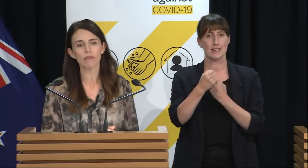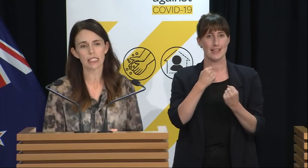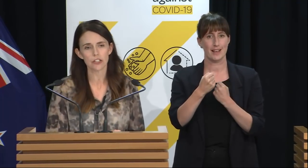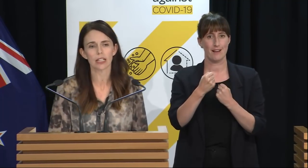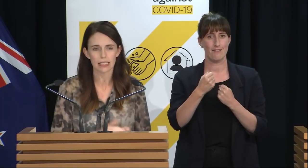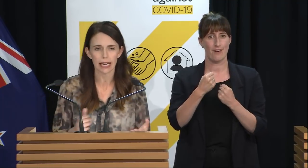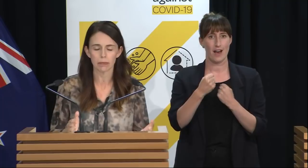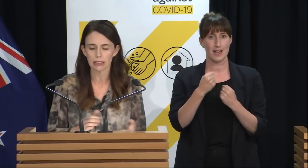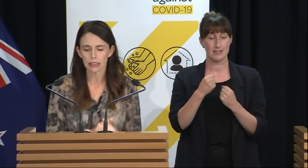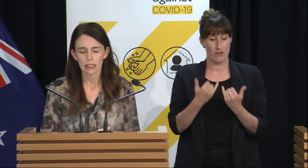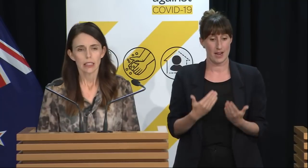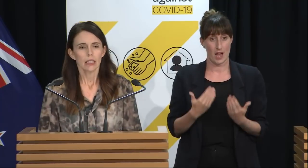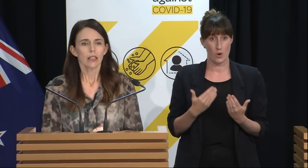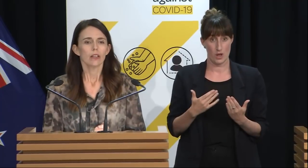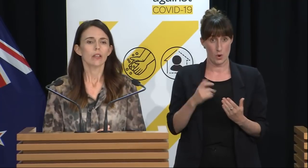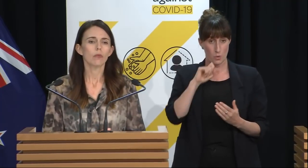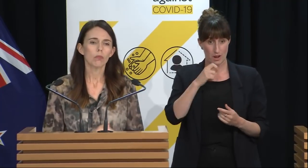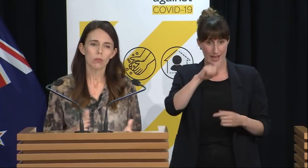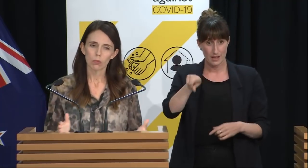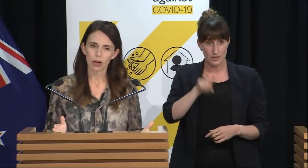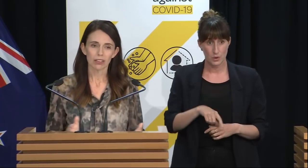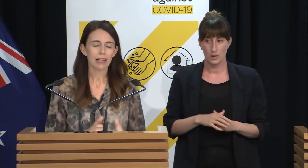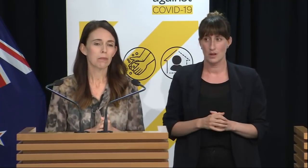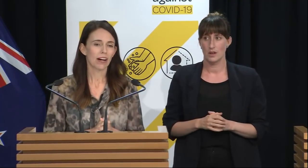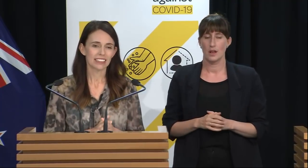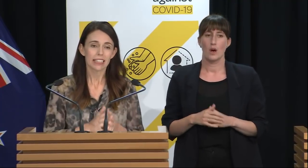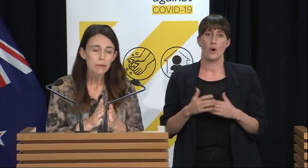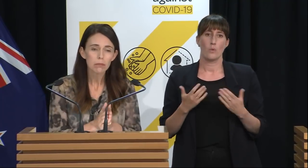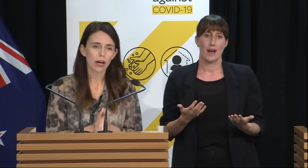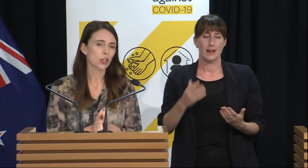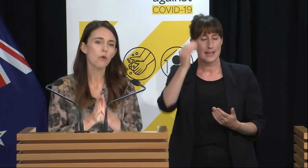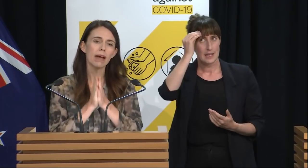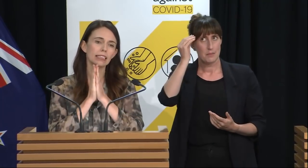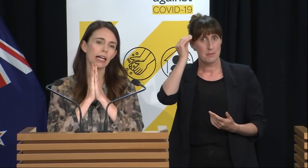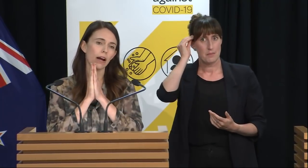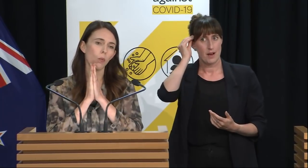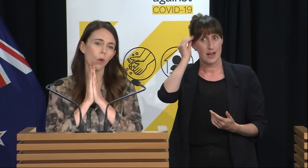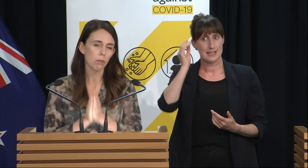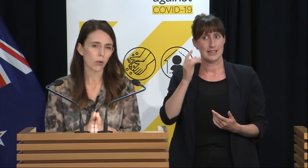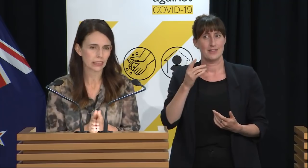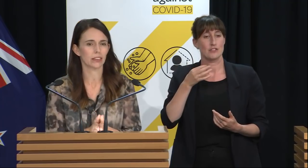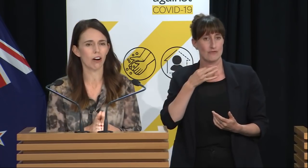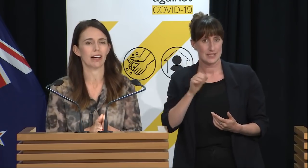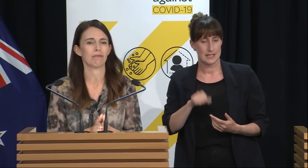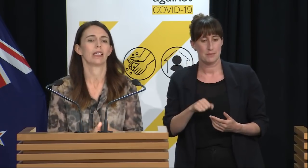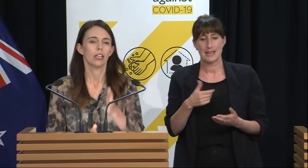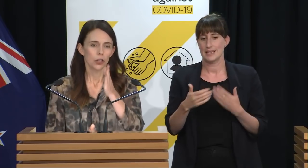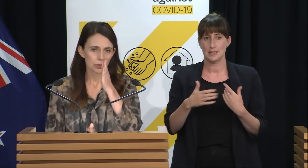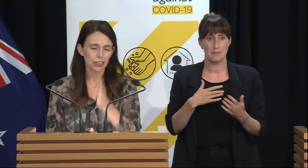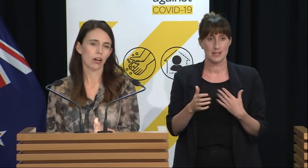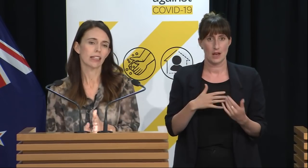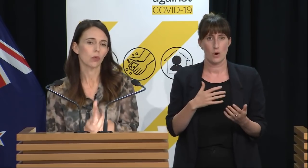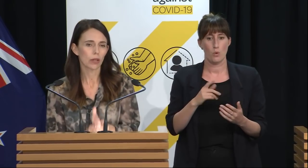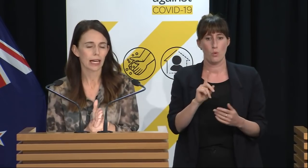this conversation as a cabinet. You're going to level 3 because there's a risk. Well, keep in mind, no matter at what point in time